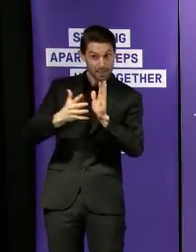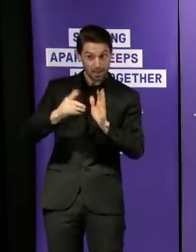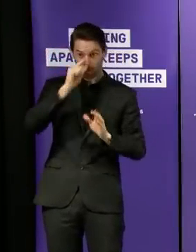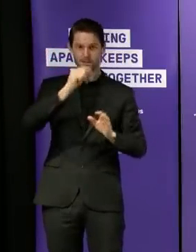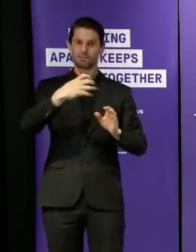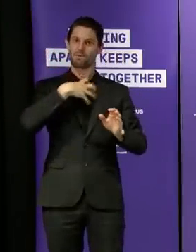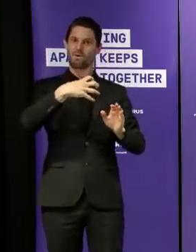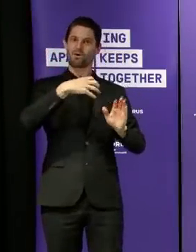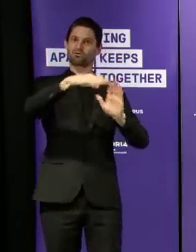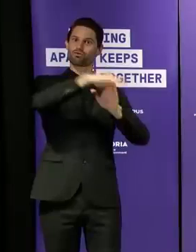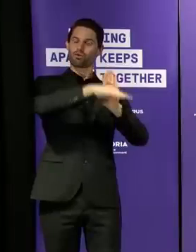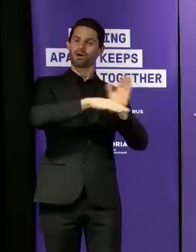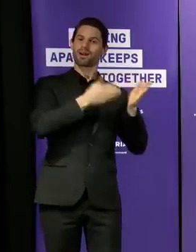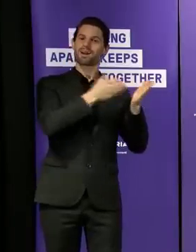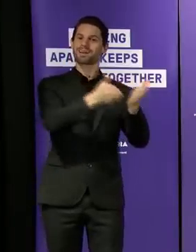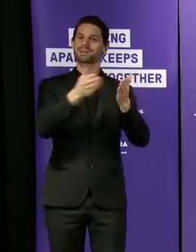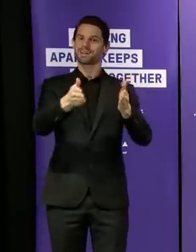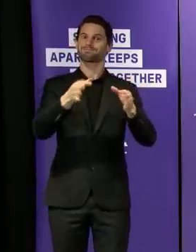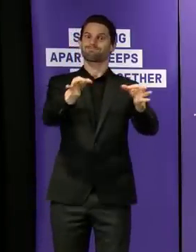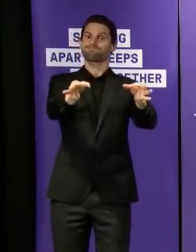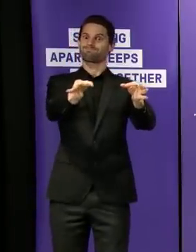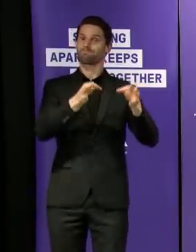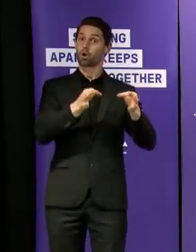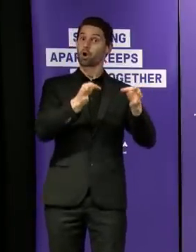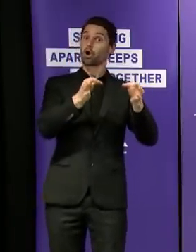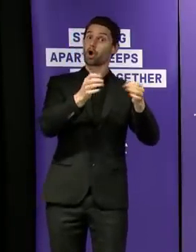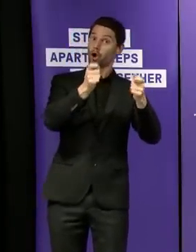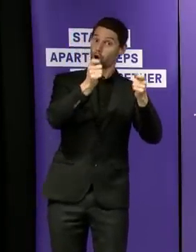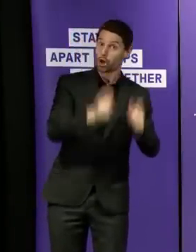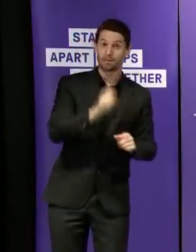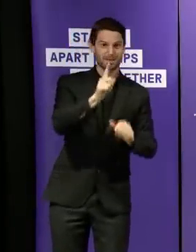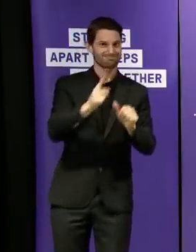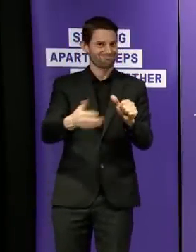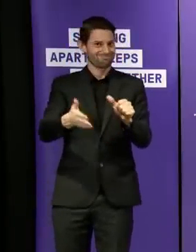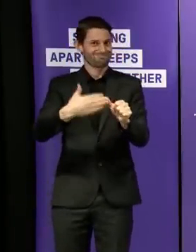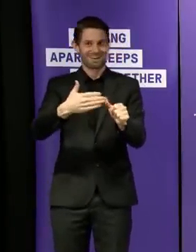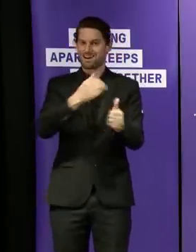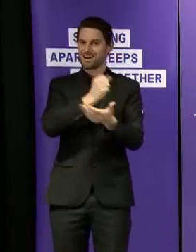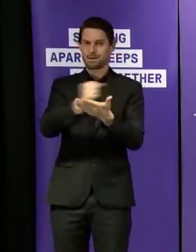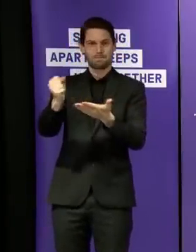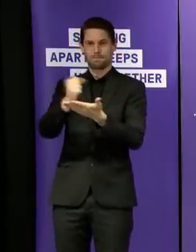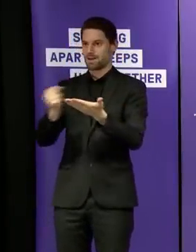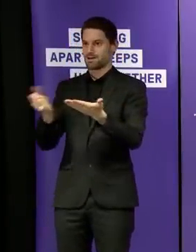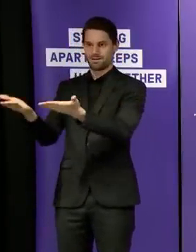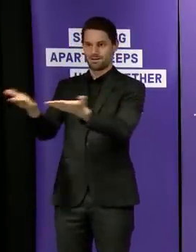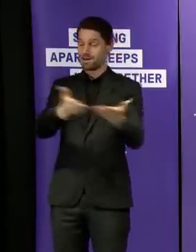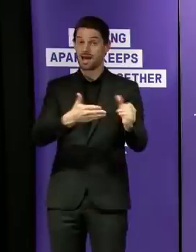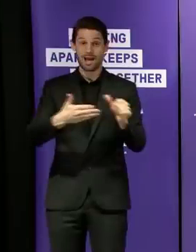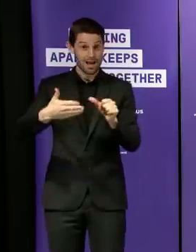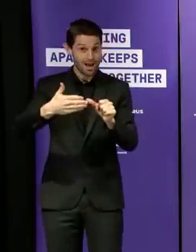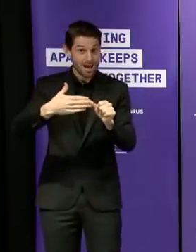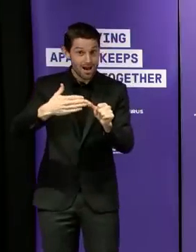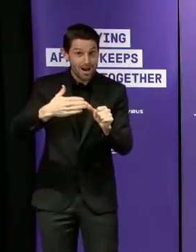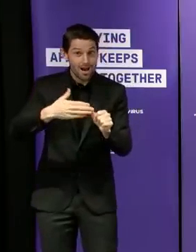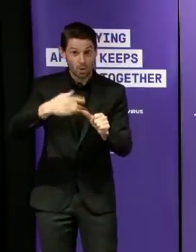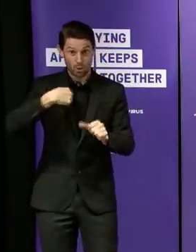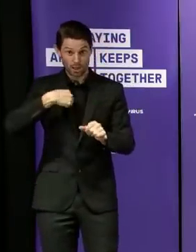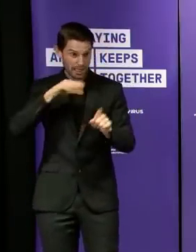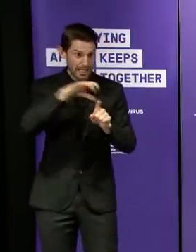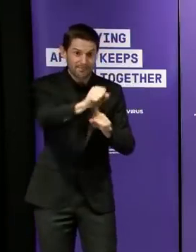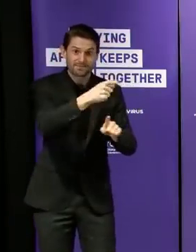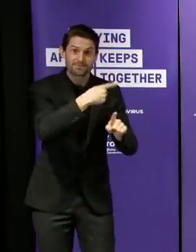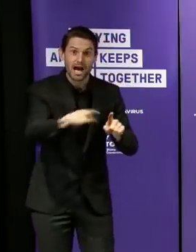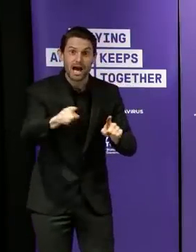That qualitative understanding, not just how many, but how and when and where and